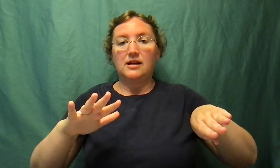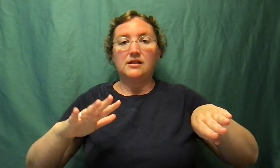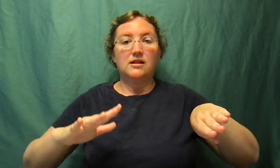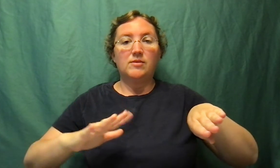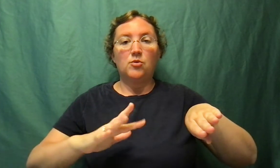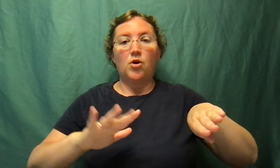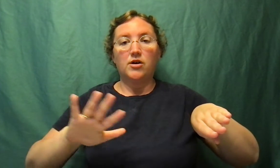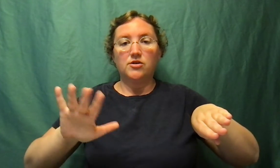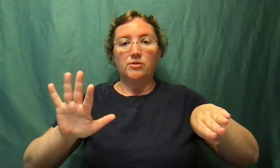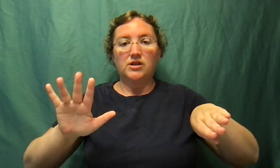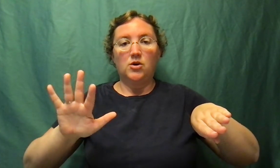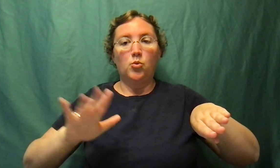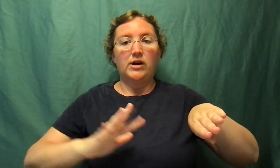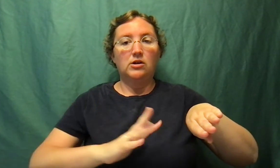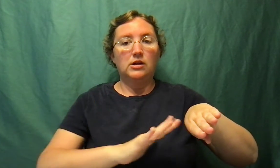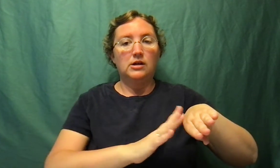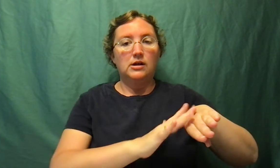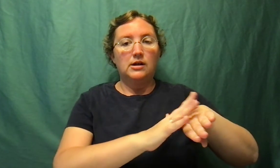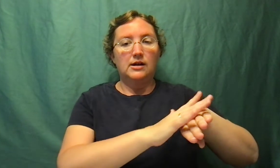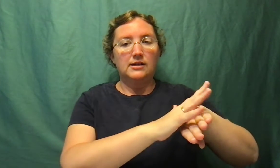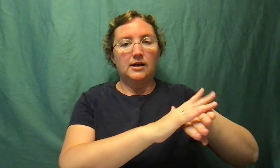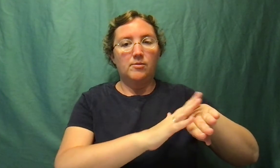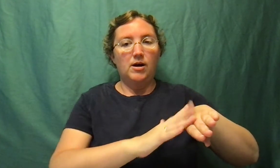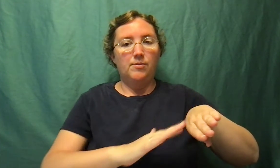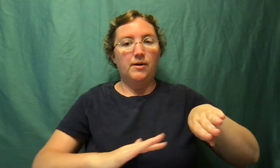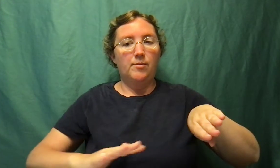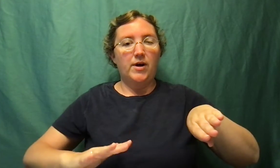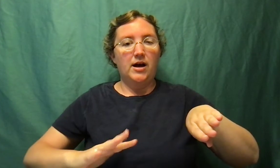is going to be the water, so it's going to wiggle as I come up and back.